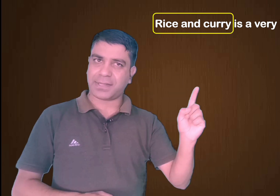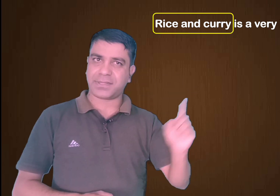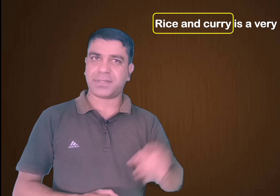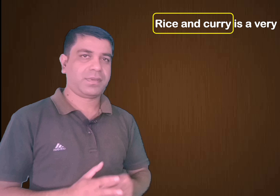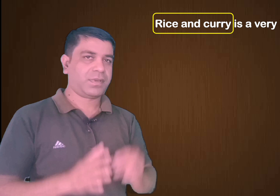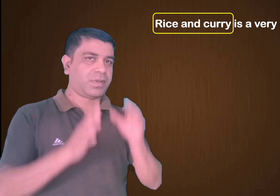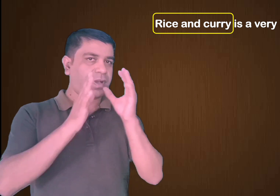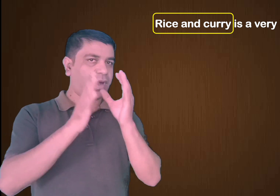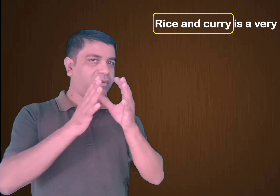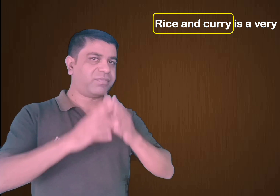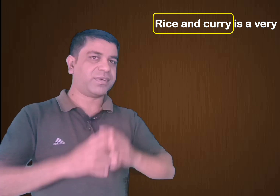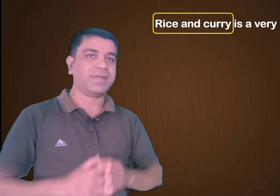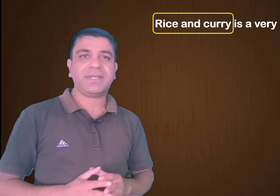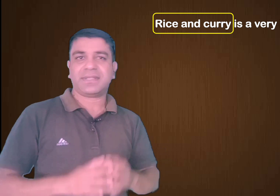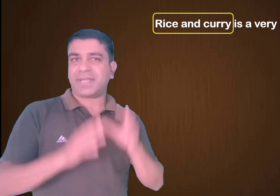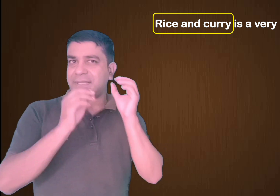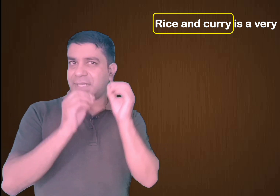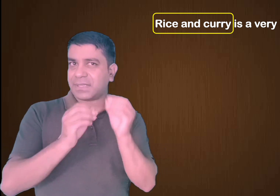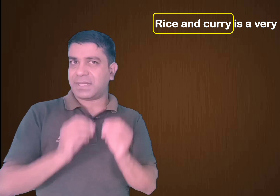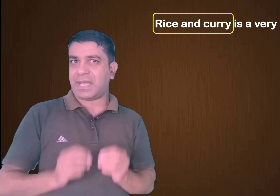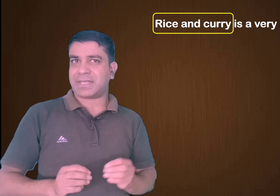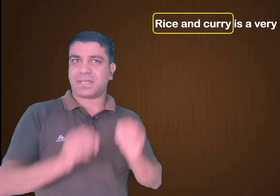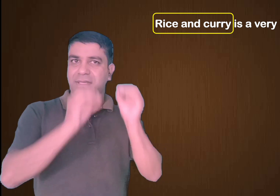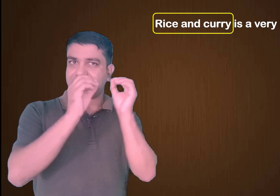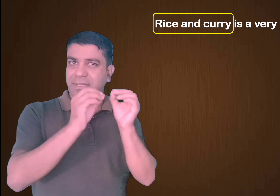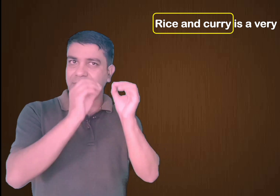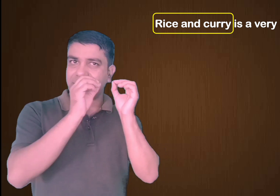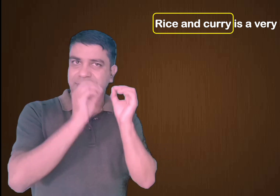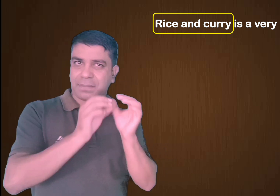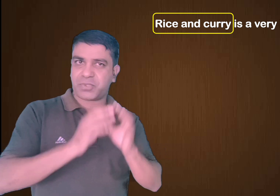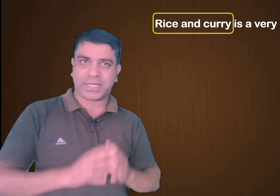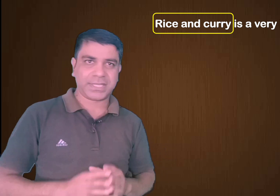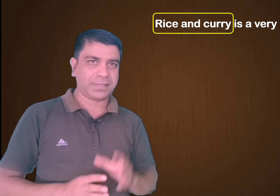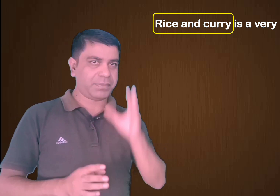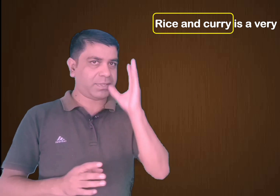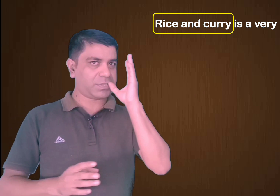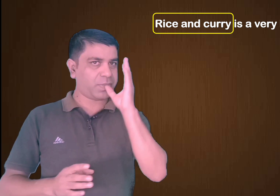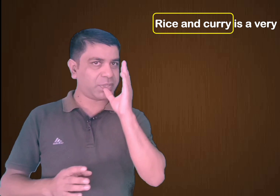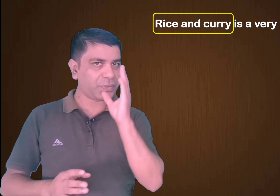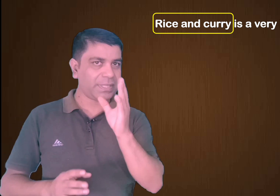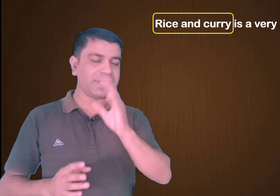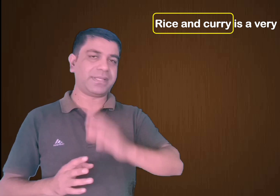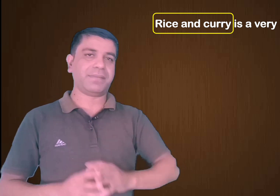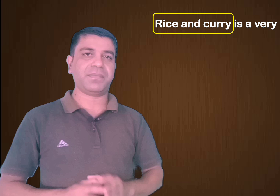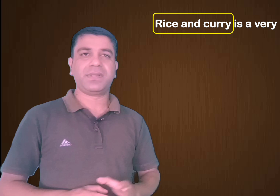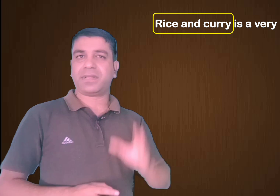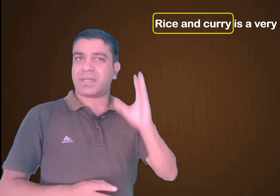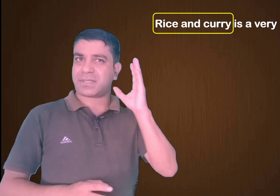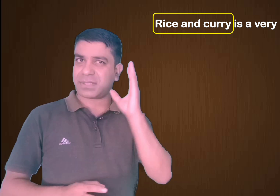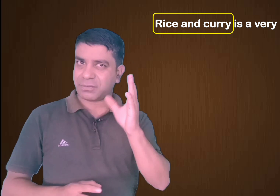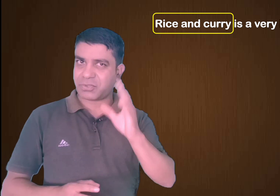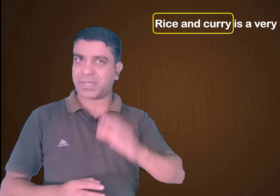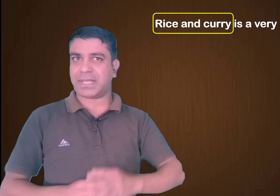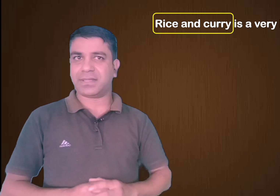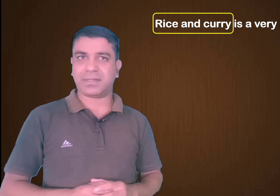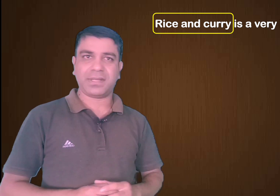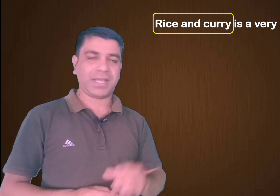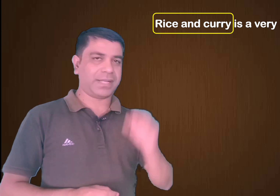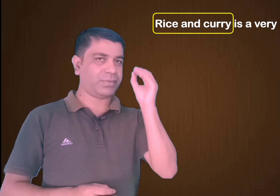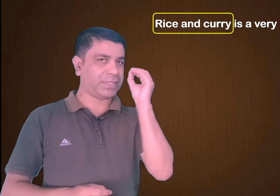and. However, they are taken as a single subject because when you eat them, they are served together and we